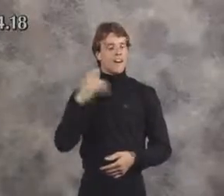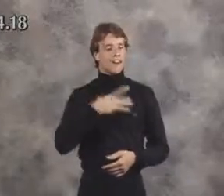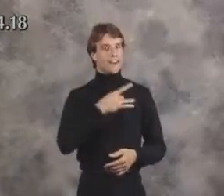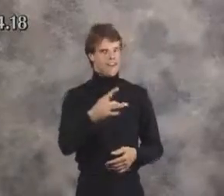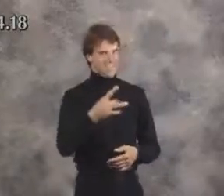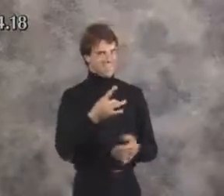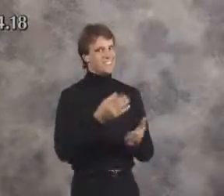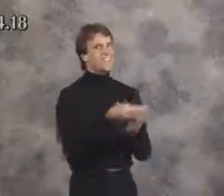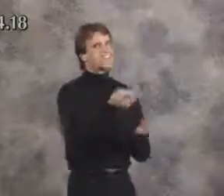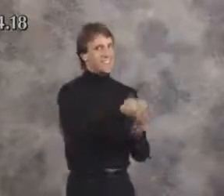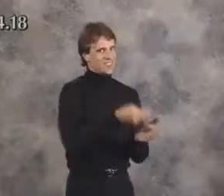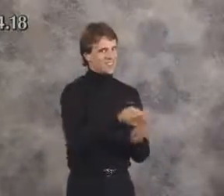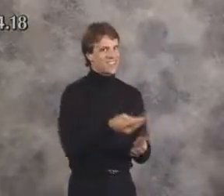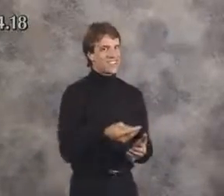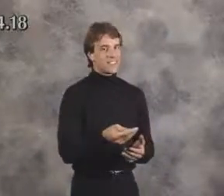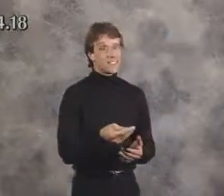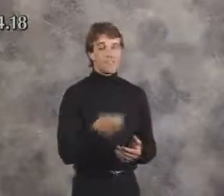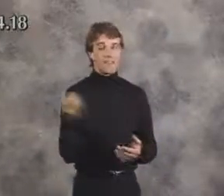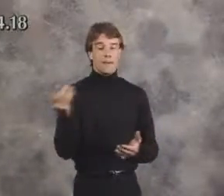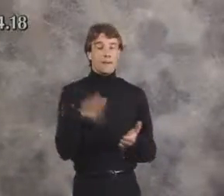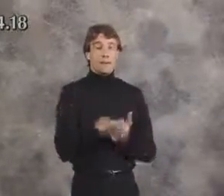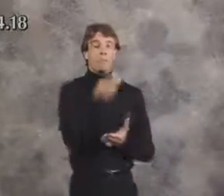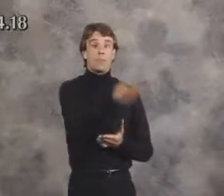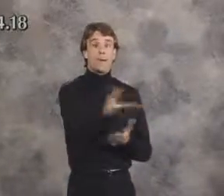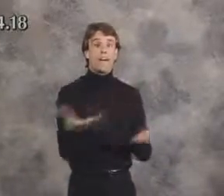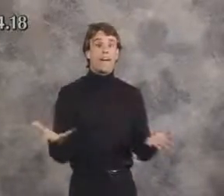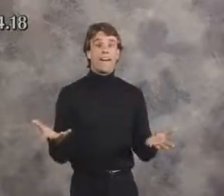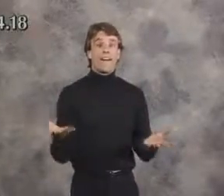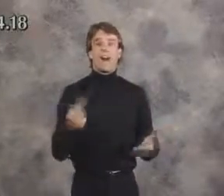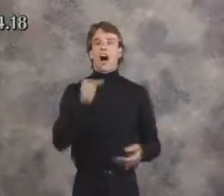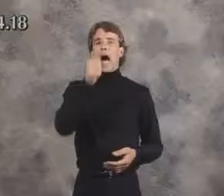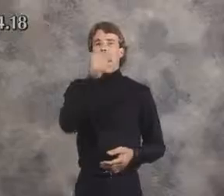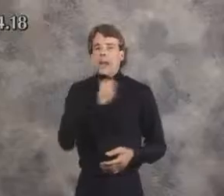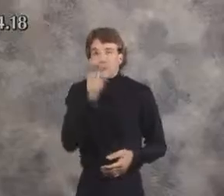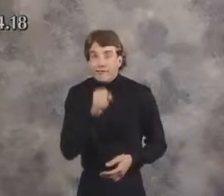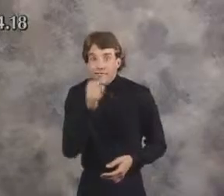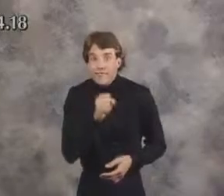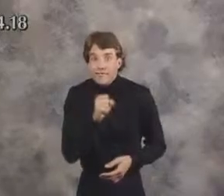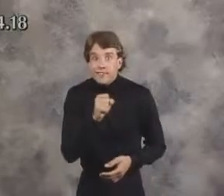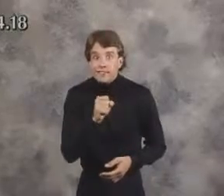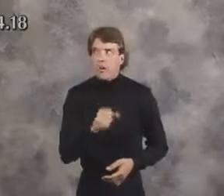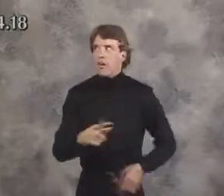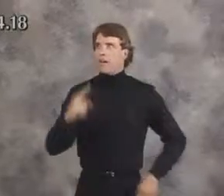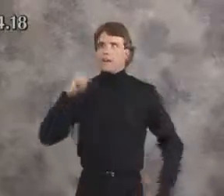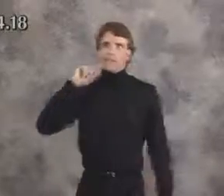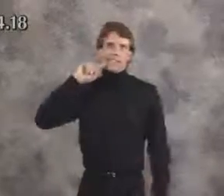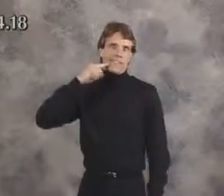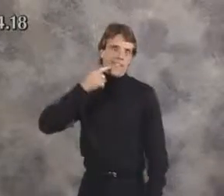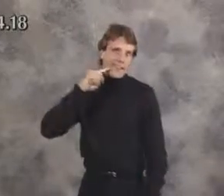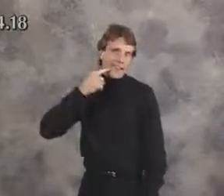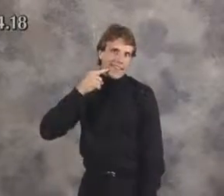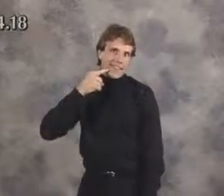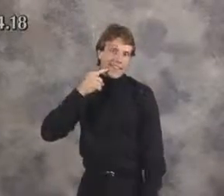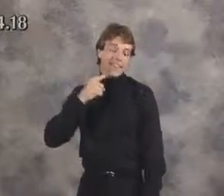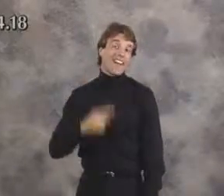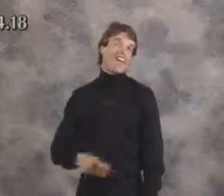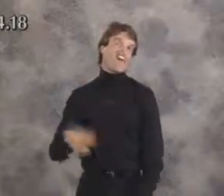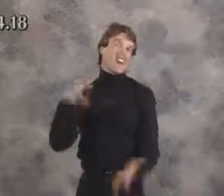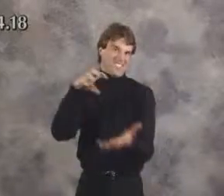Scott likes to go shopping. He buys ice cream, candy,